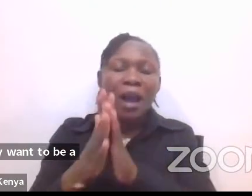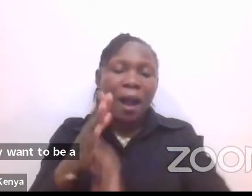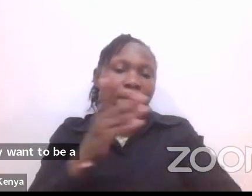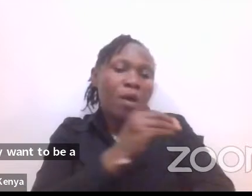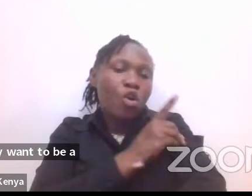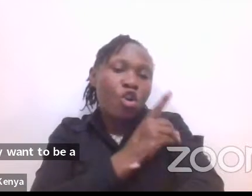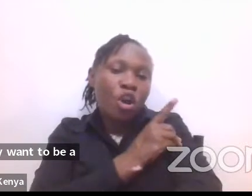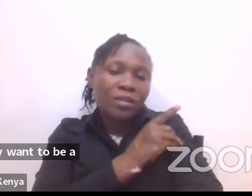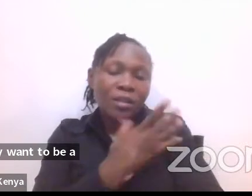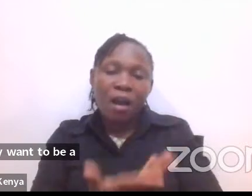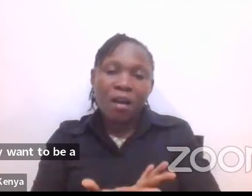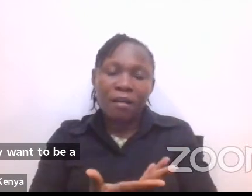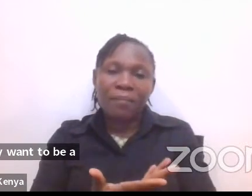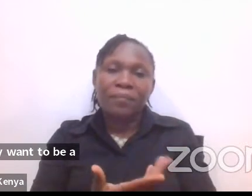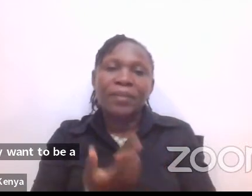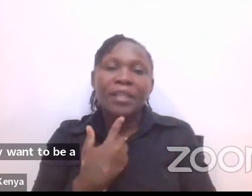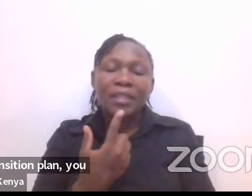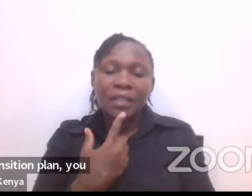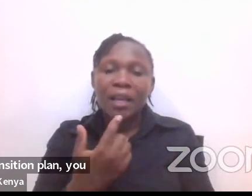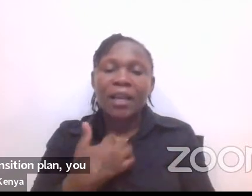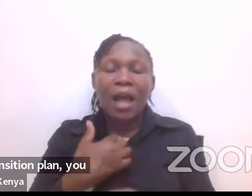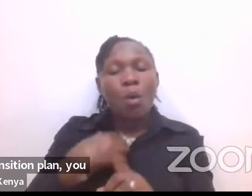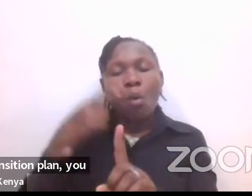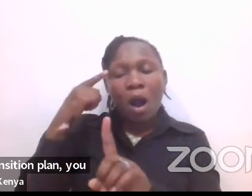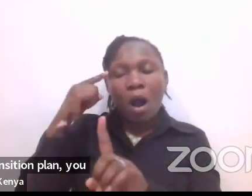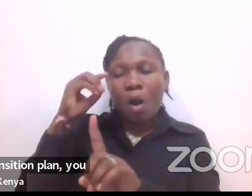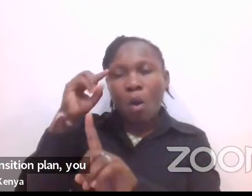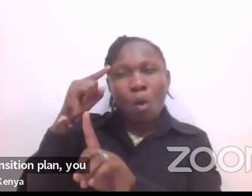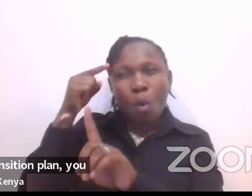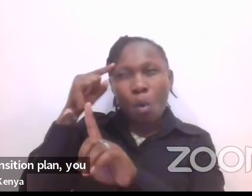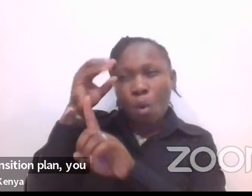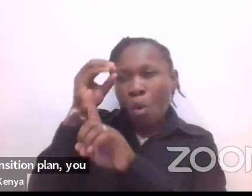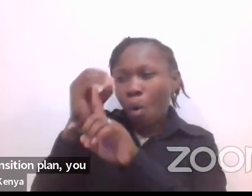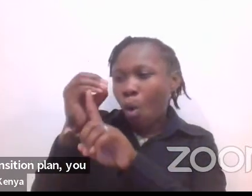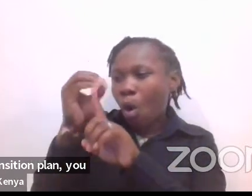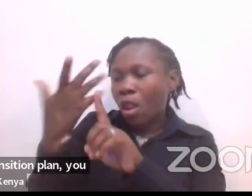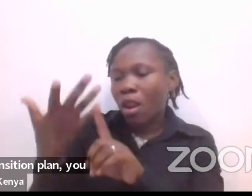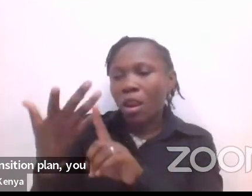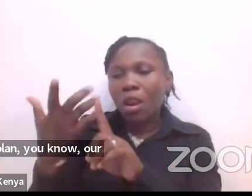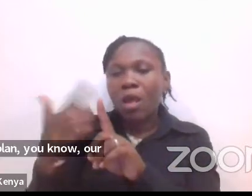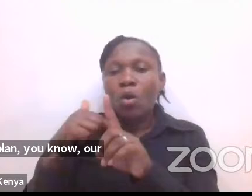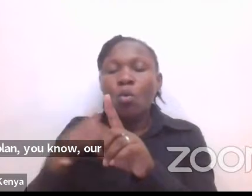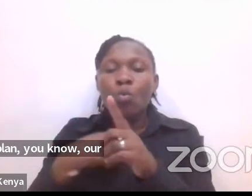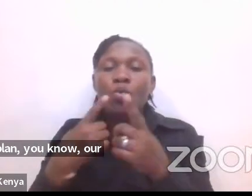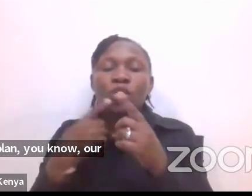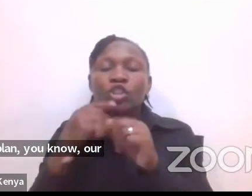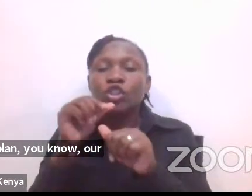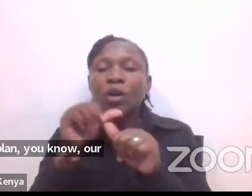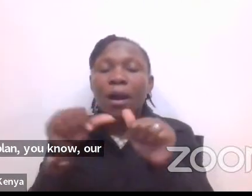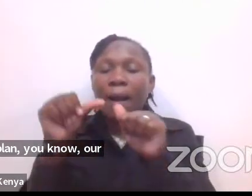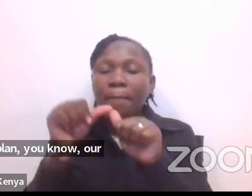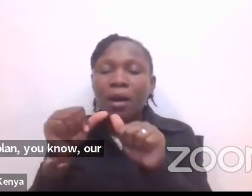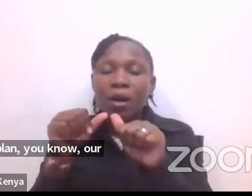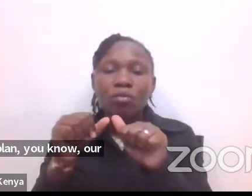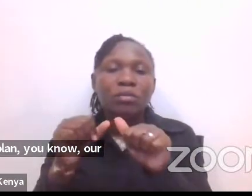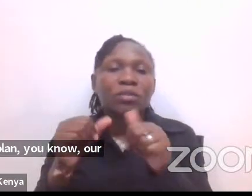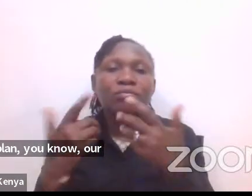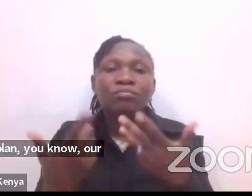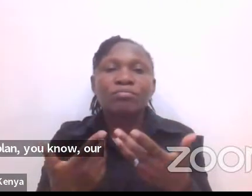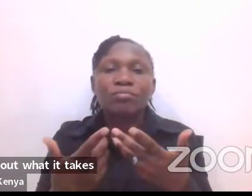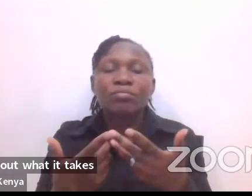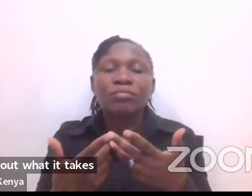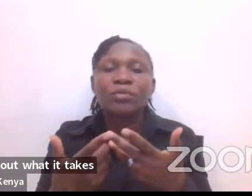transition plan, our goals we should be talking to that student about what it takes